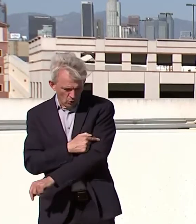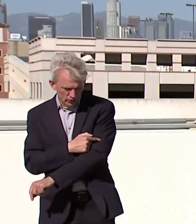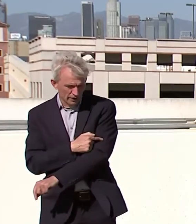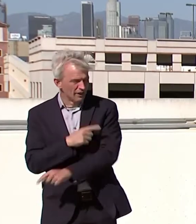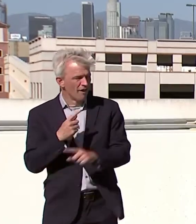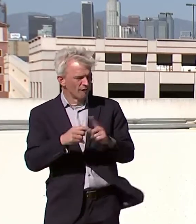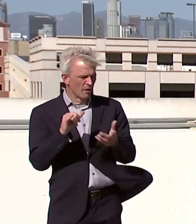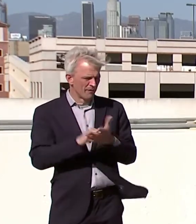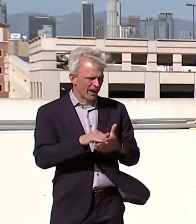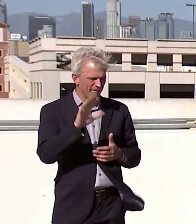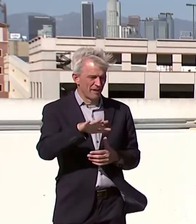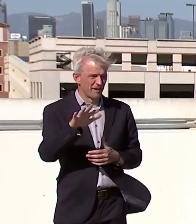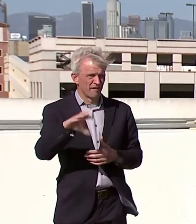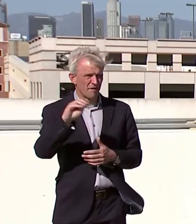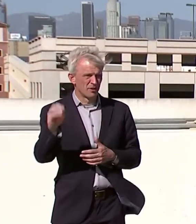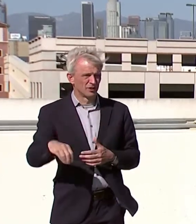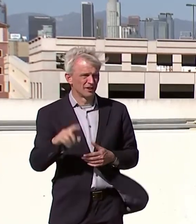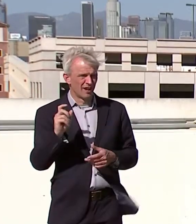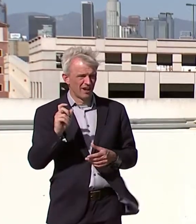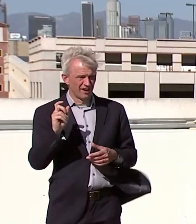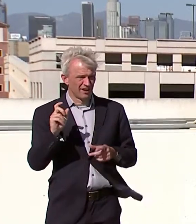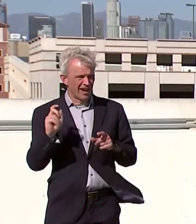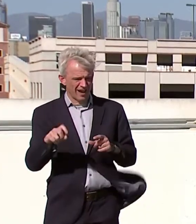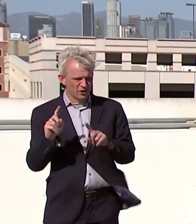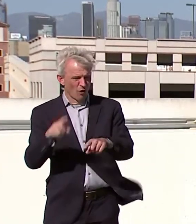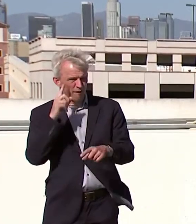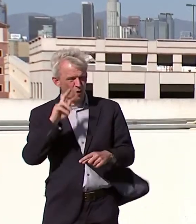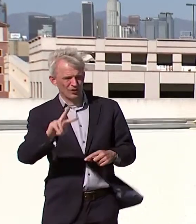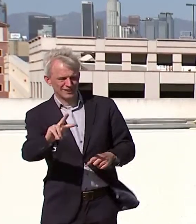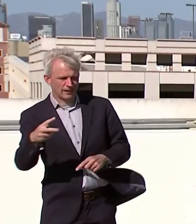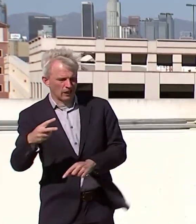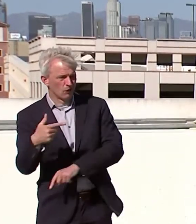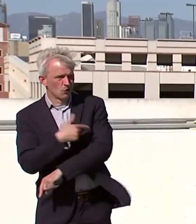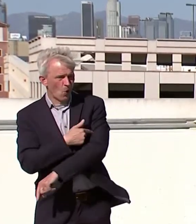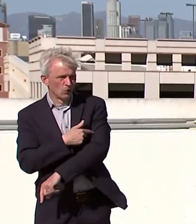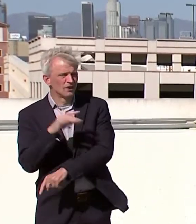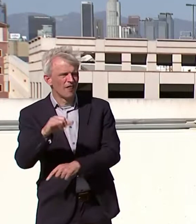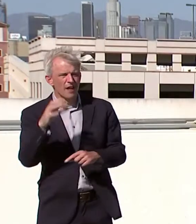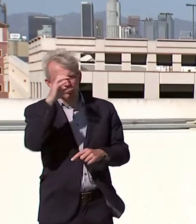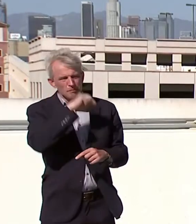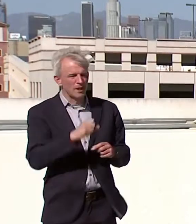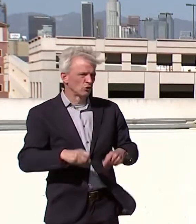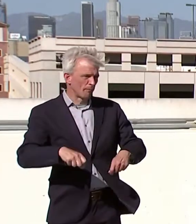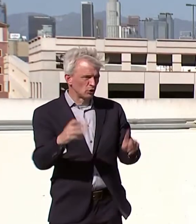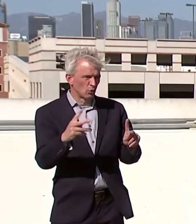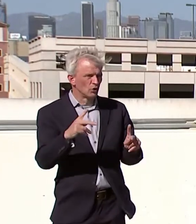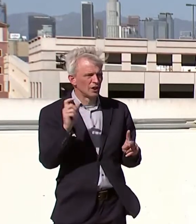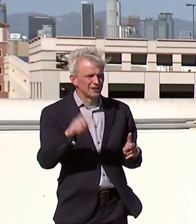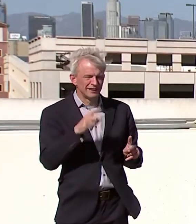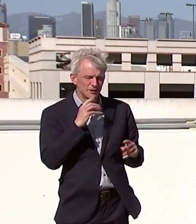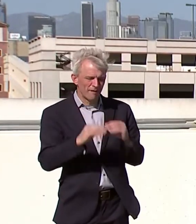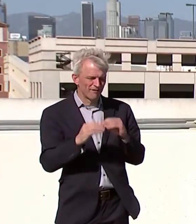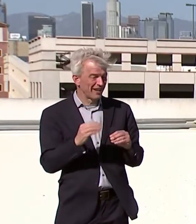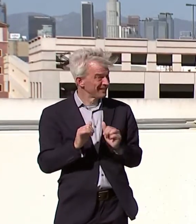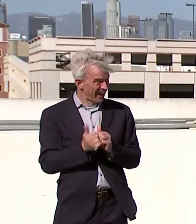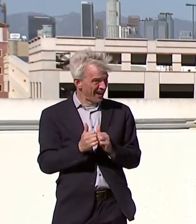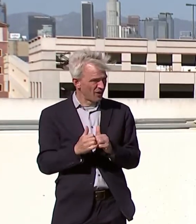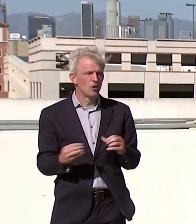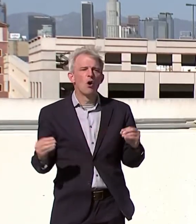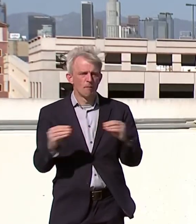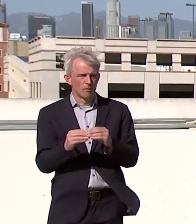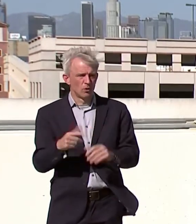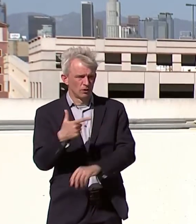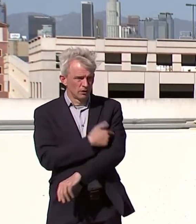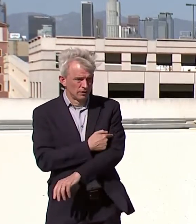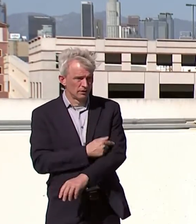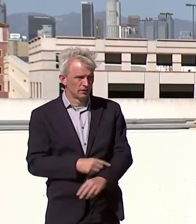over 55% had to go to second doses. This is a missed opportunity that needs to get fixed with more doses. Mm-hmm. And actually, I've got a